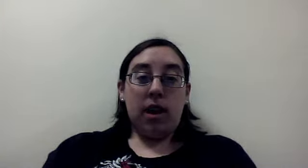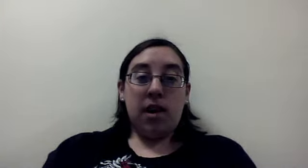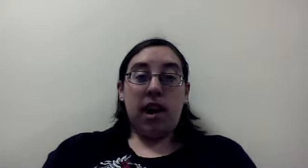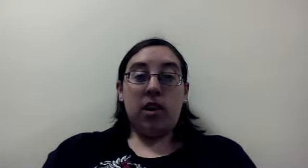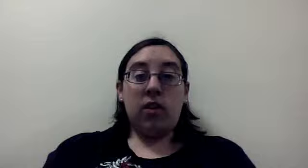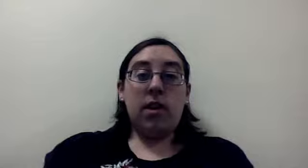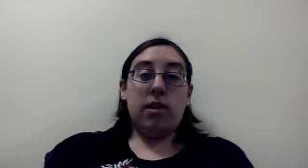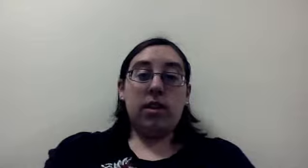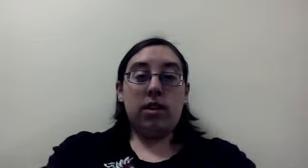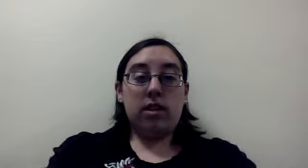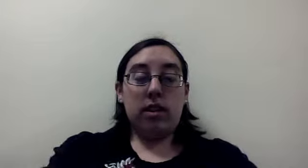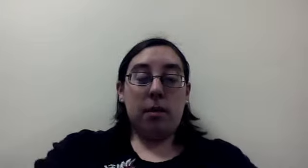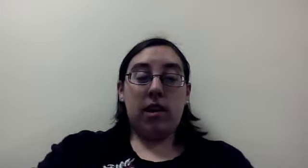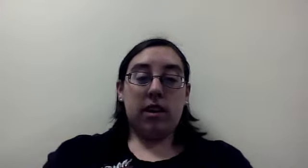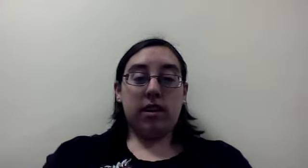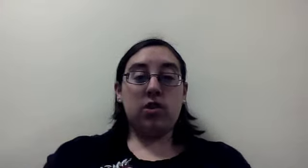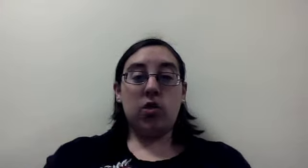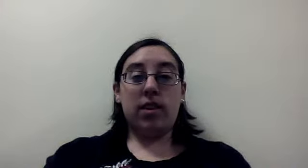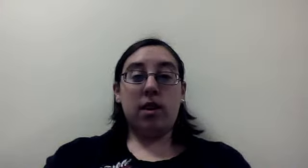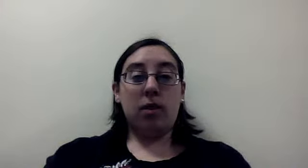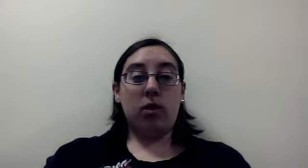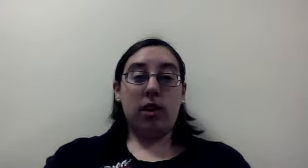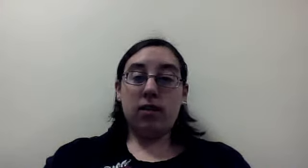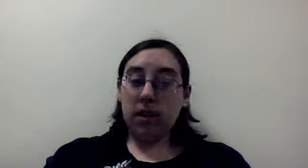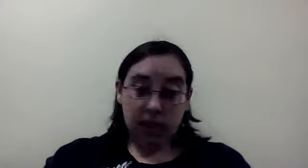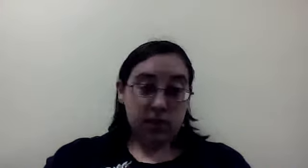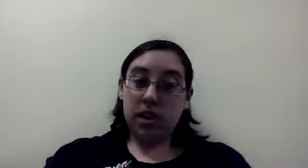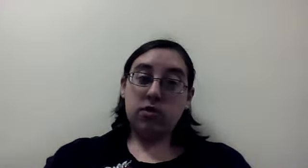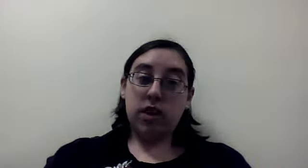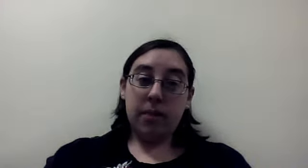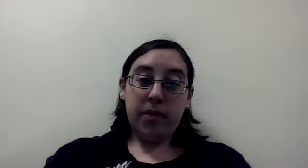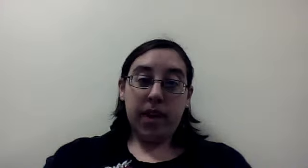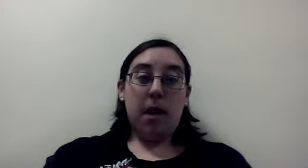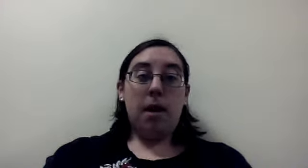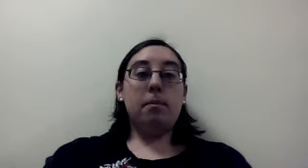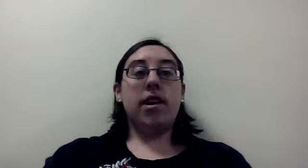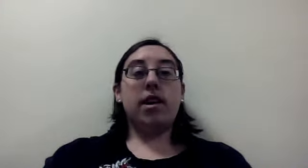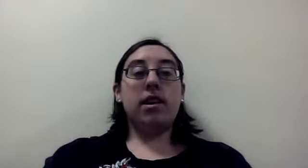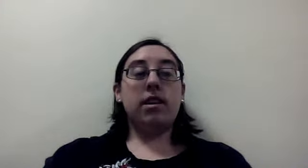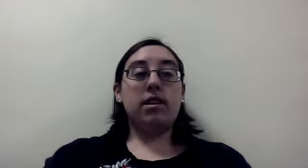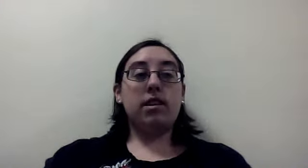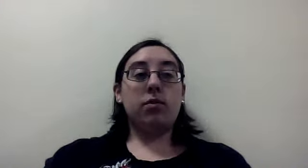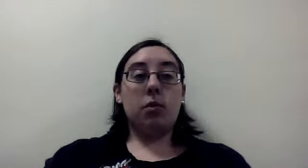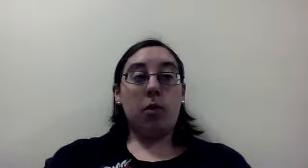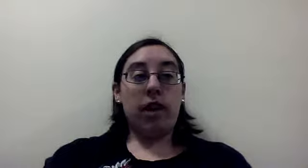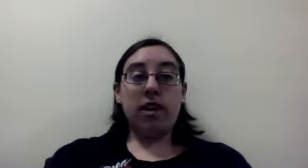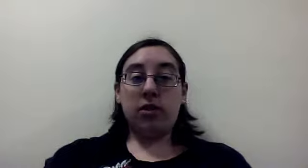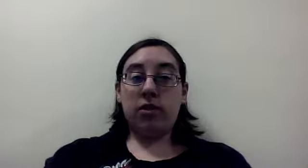that I agree with America shooting their missiles off at another country. Because, from what I